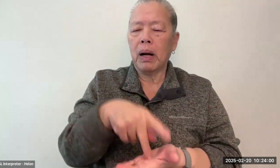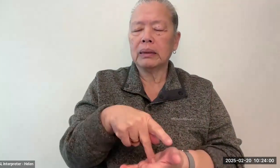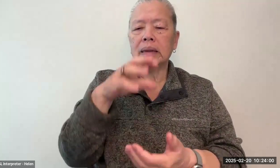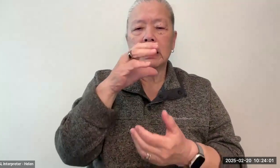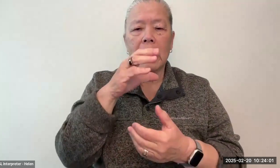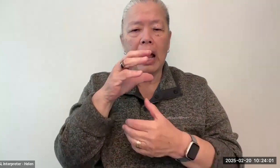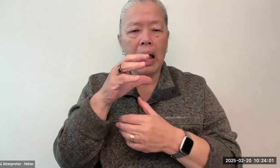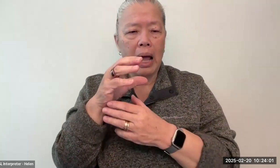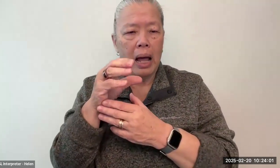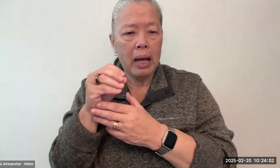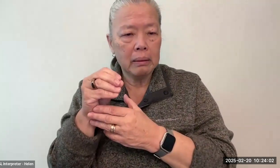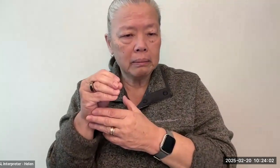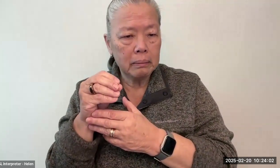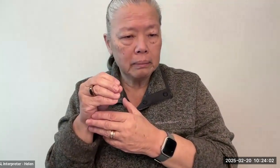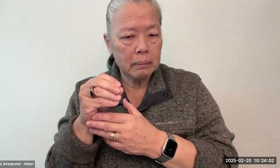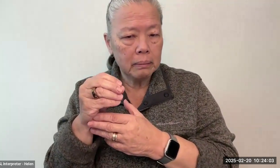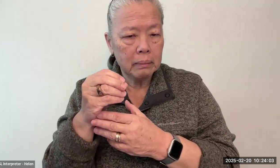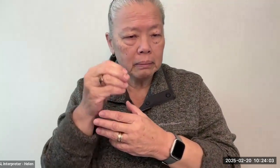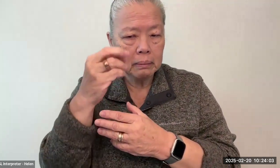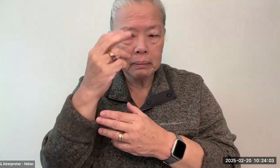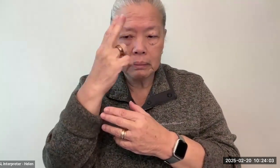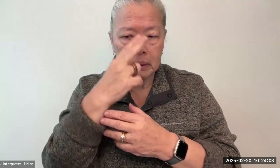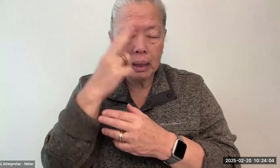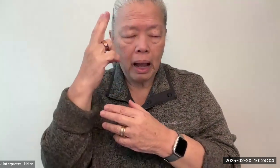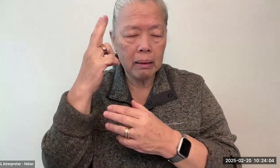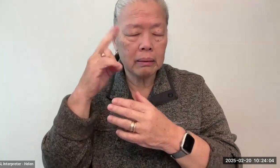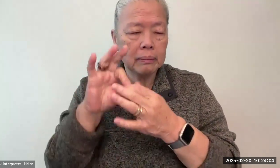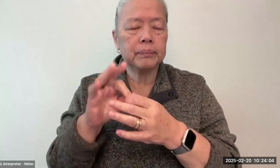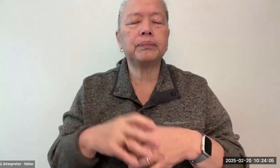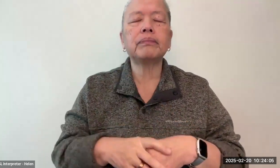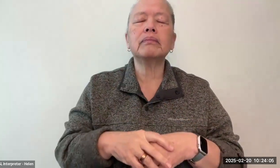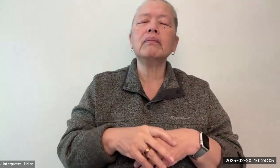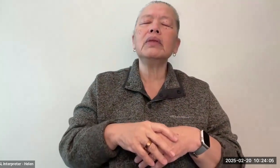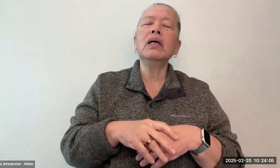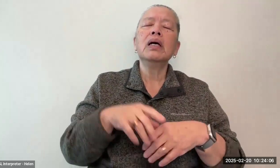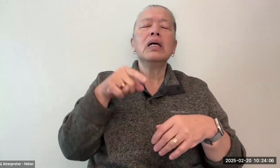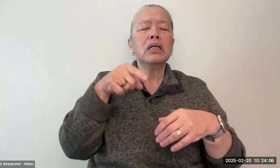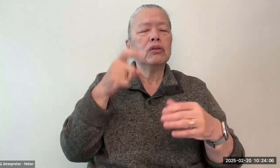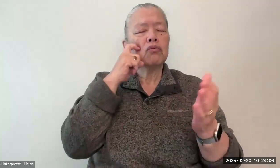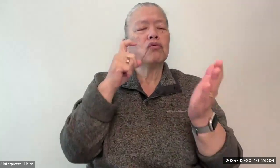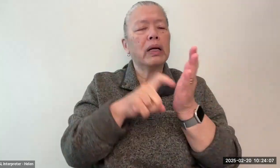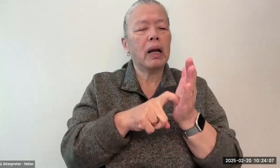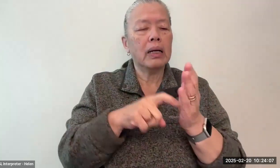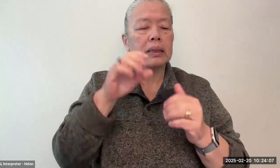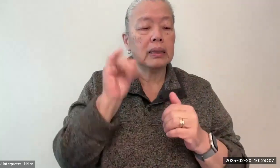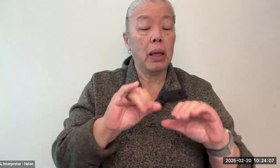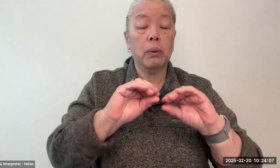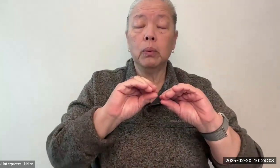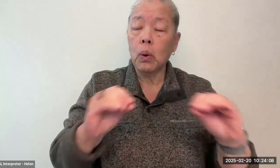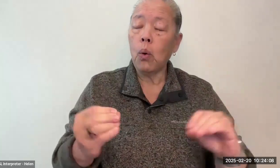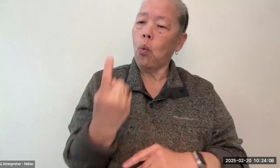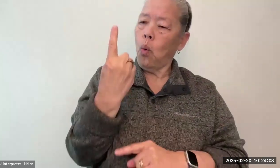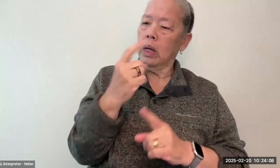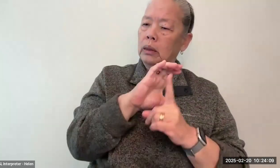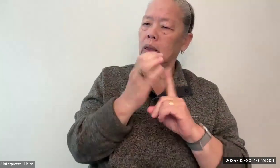theologians. The emphasis on contextualization in mission theology recognizes that no culture can